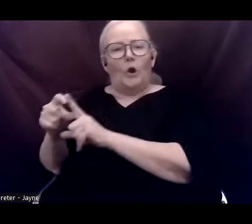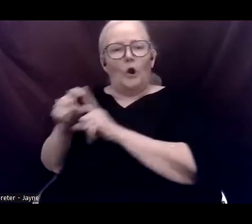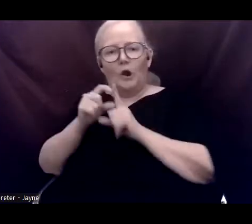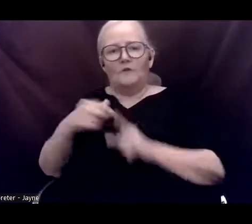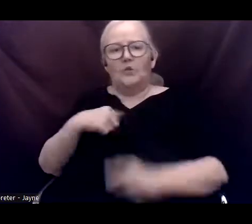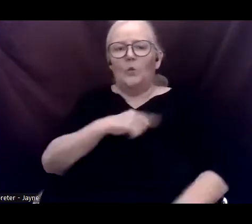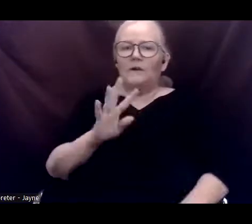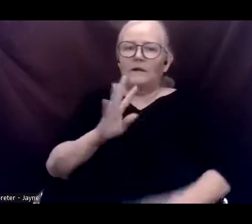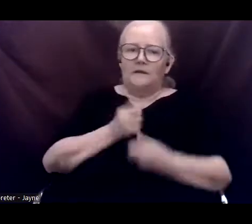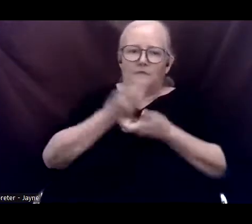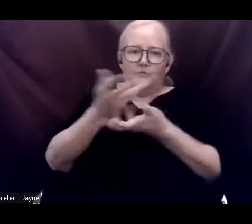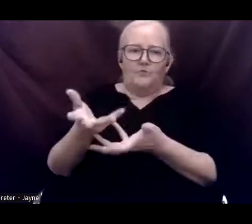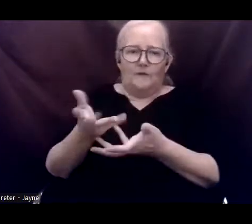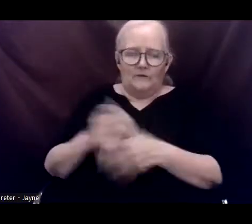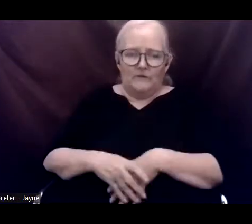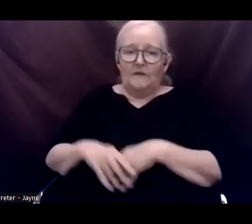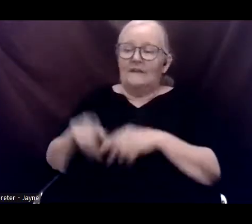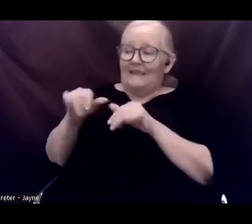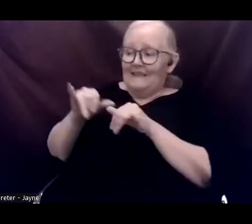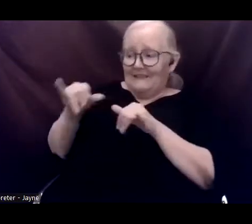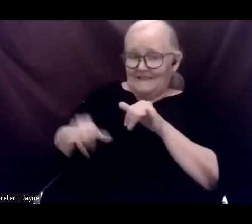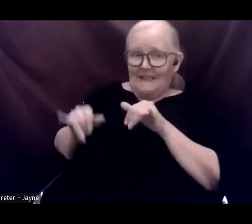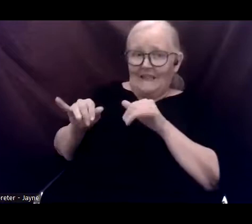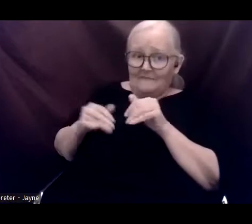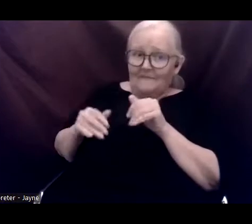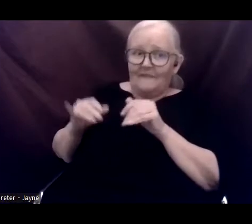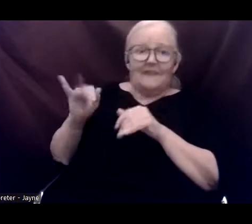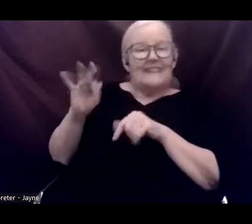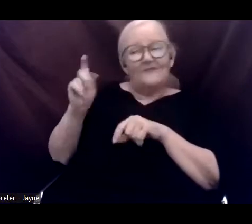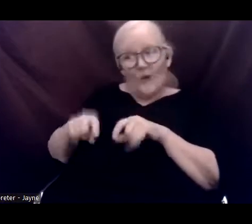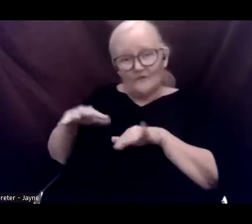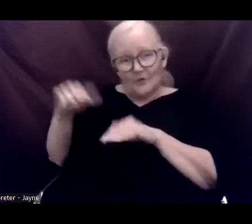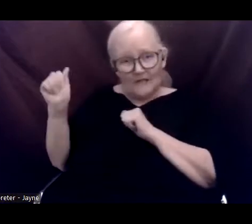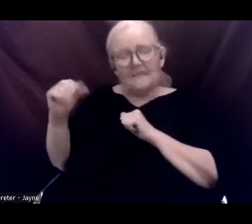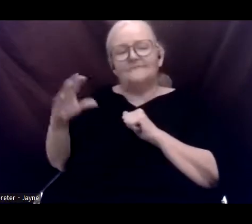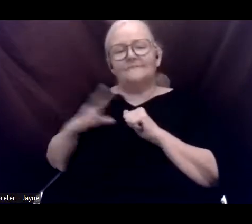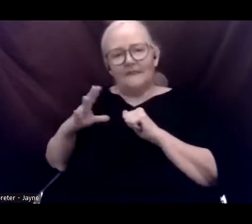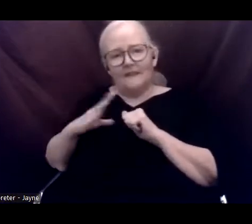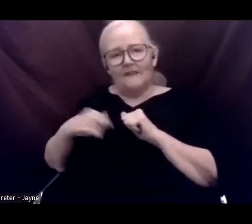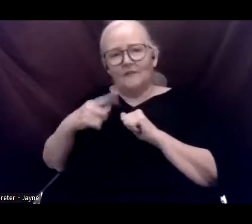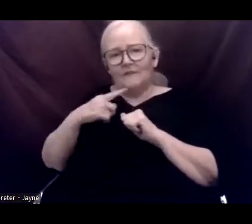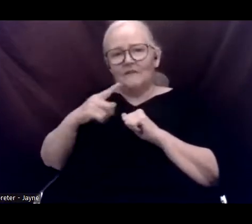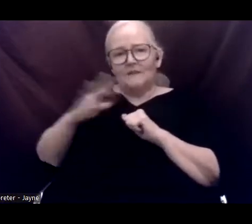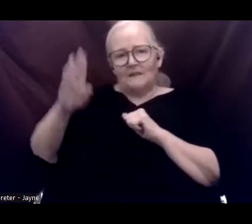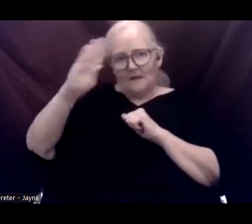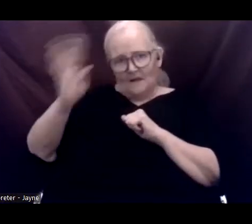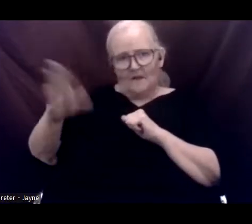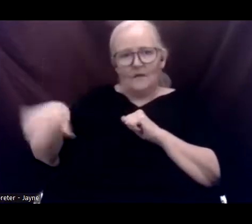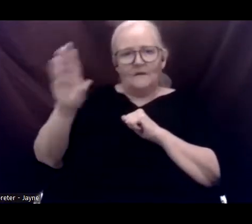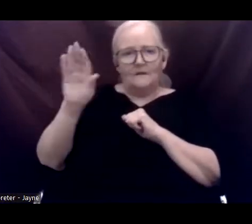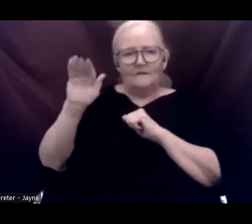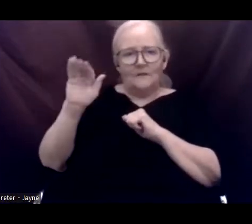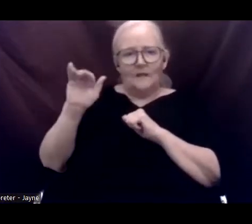mouths. Stay if you will, go if you must. We bid you hail and farewell.